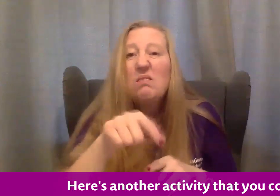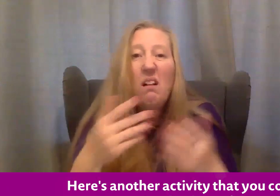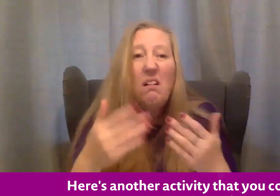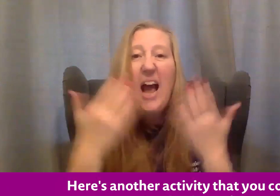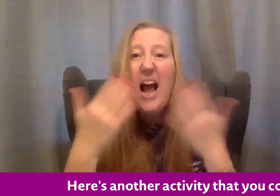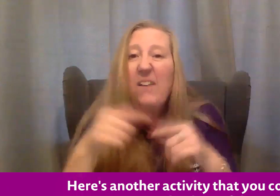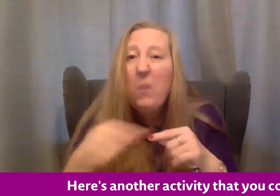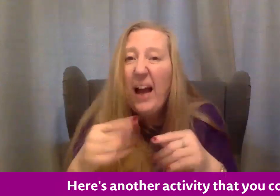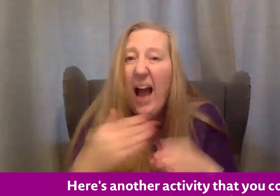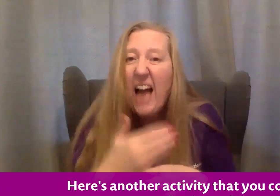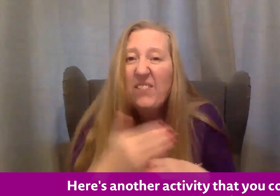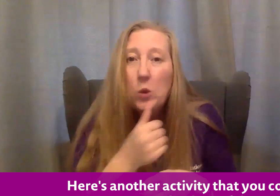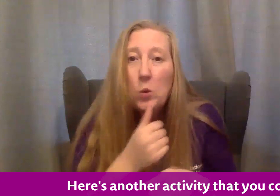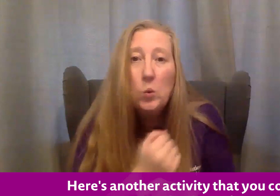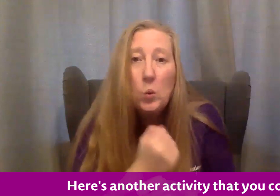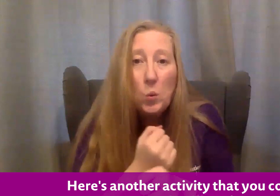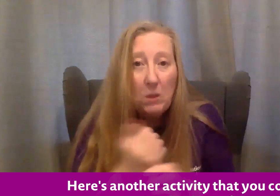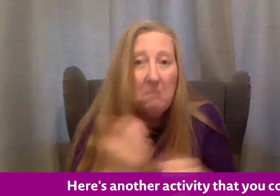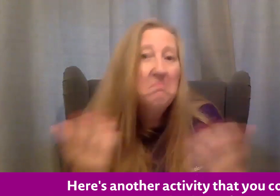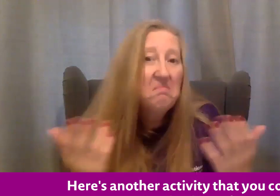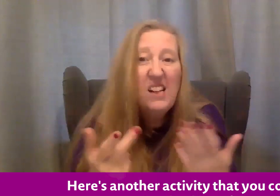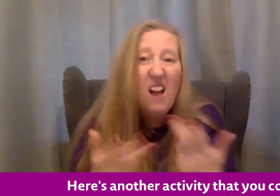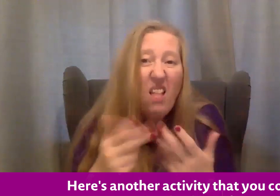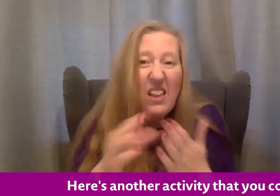Here's another activity that you could try to practice the days of the week.